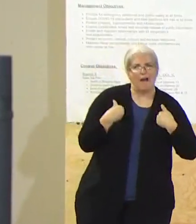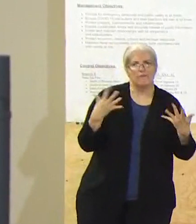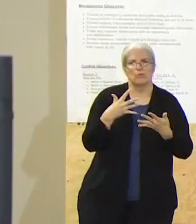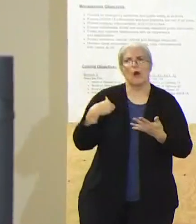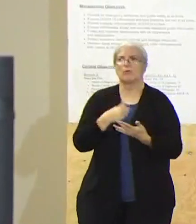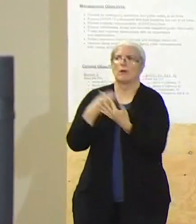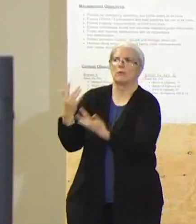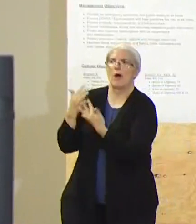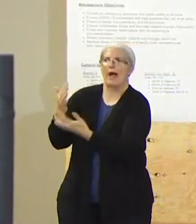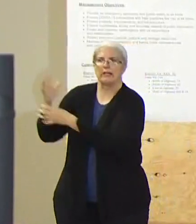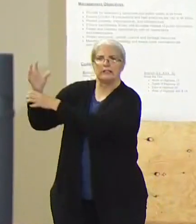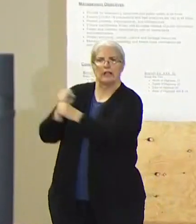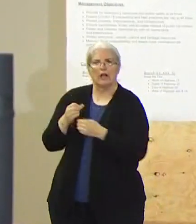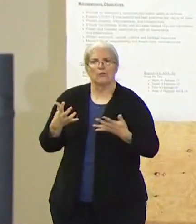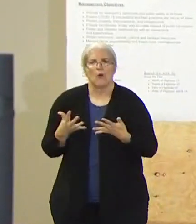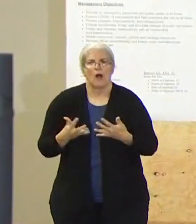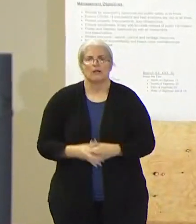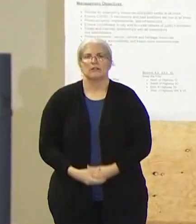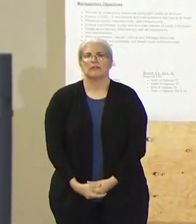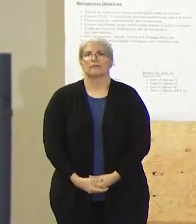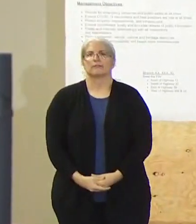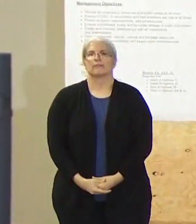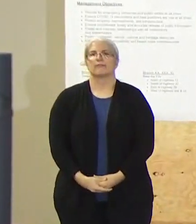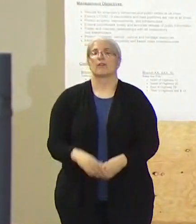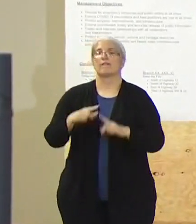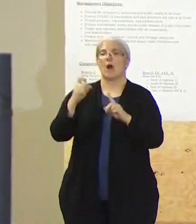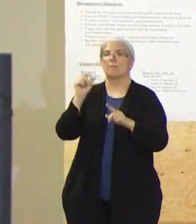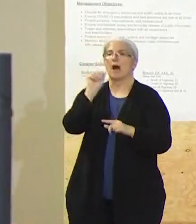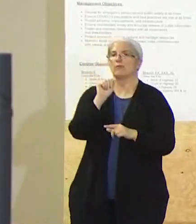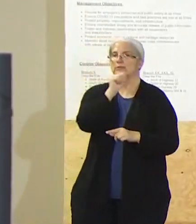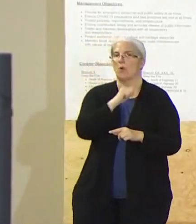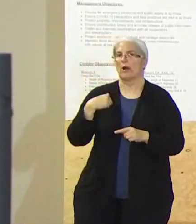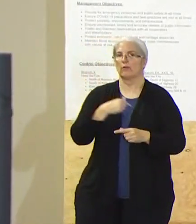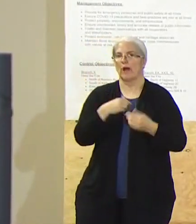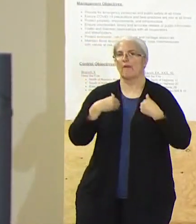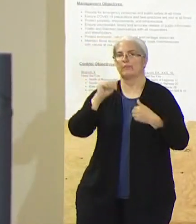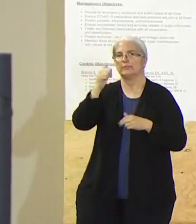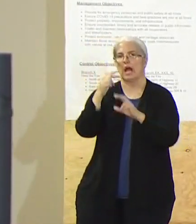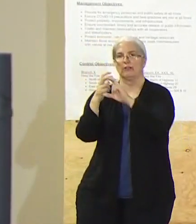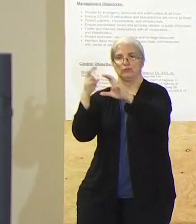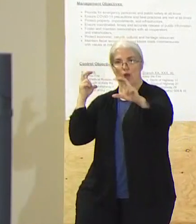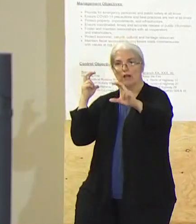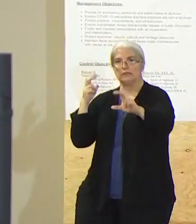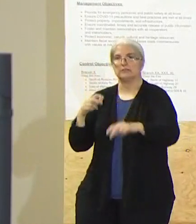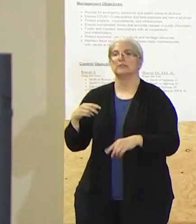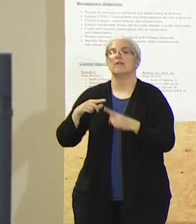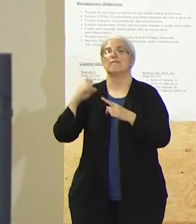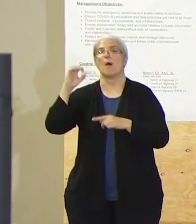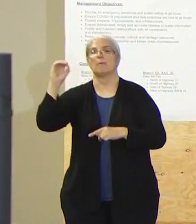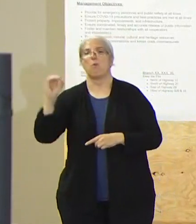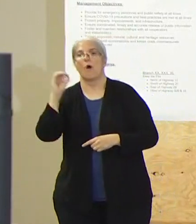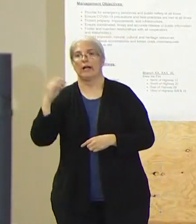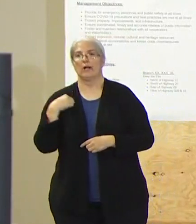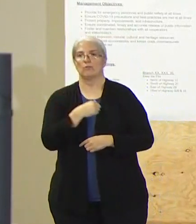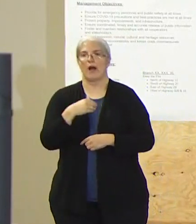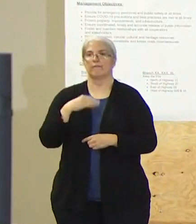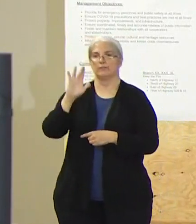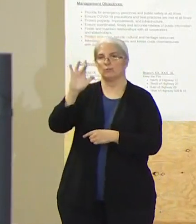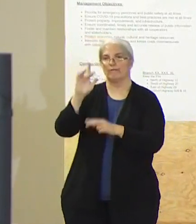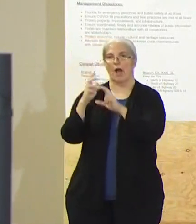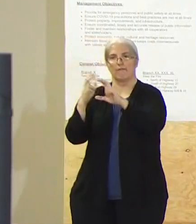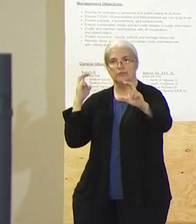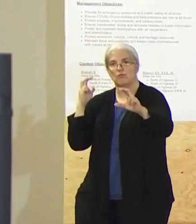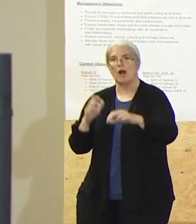10 engines from Arizona, 25 from Oregon. We have the RC-26